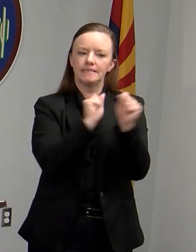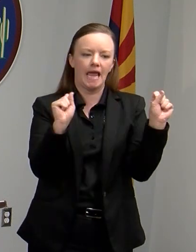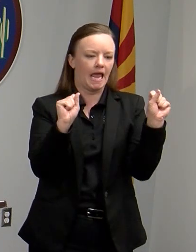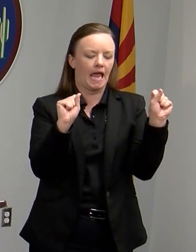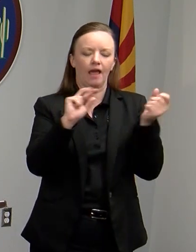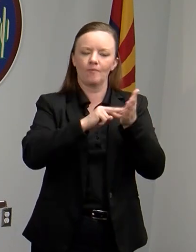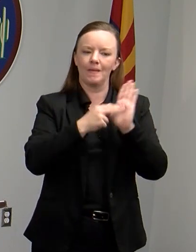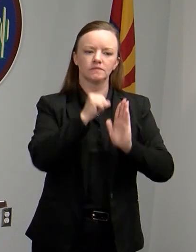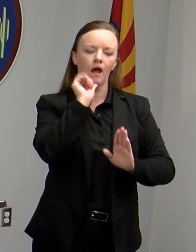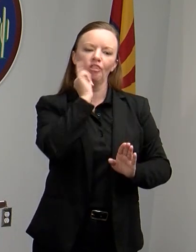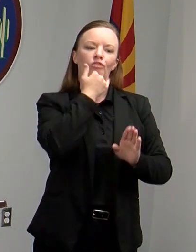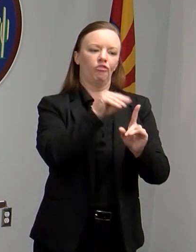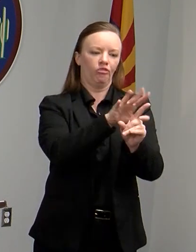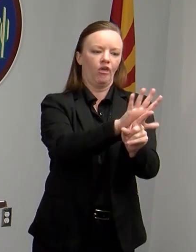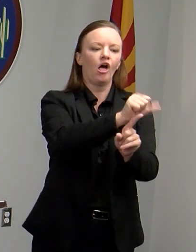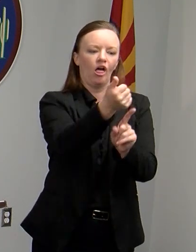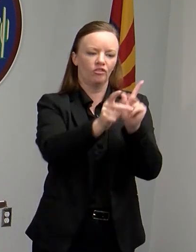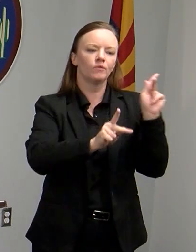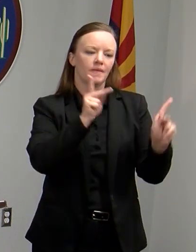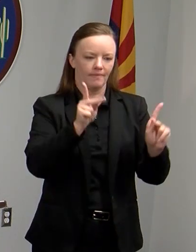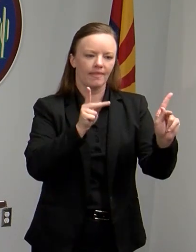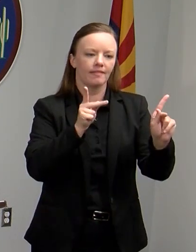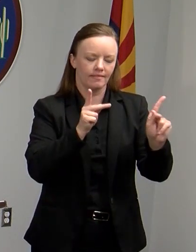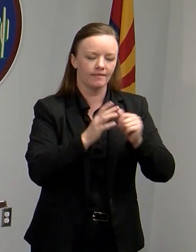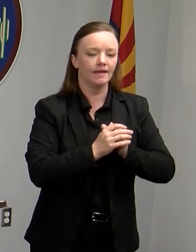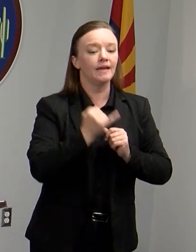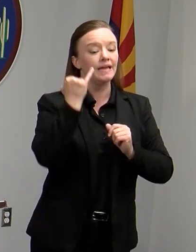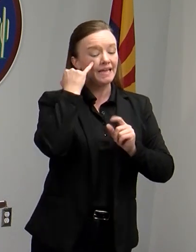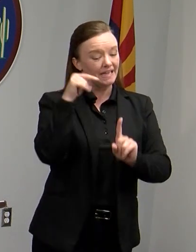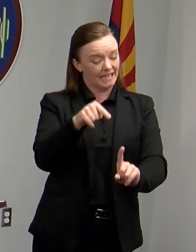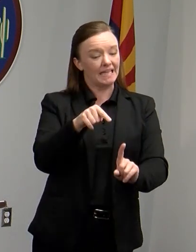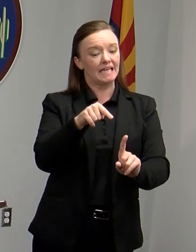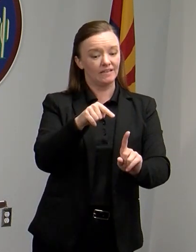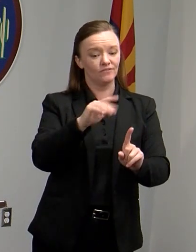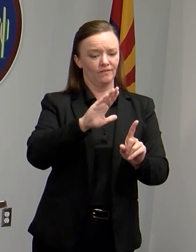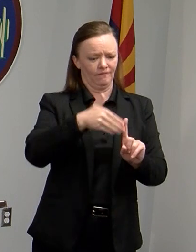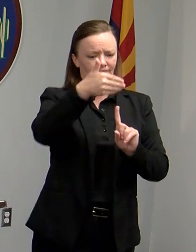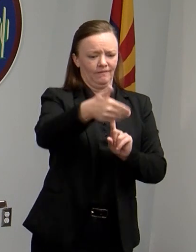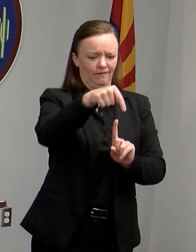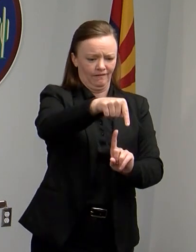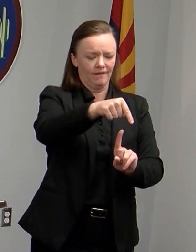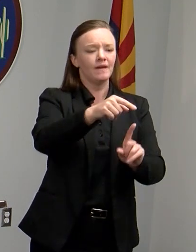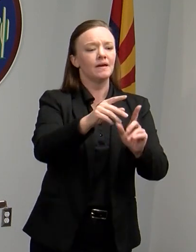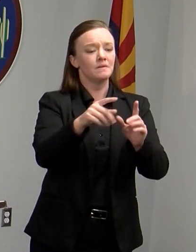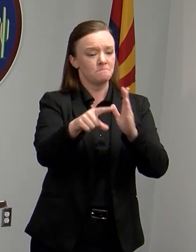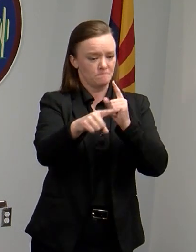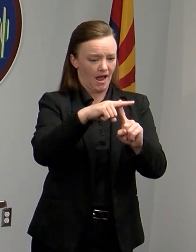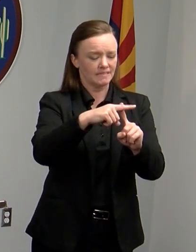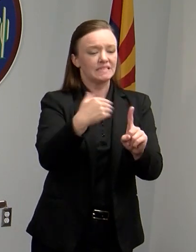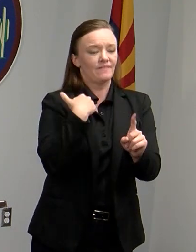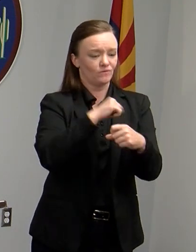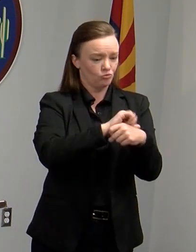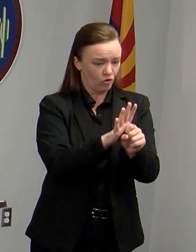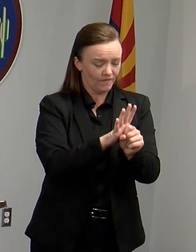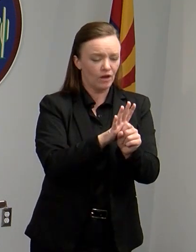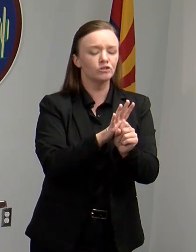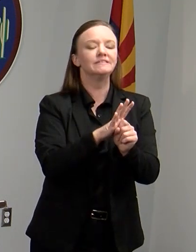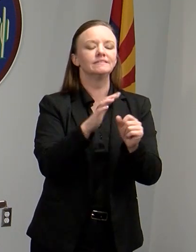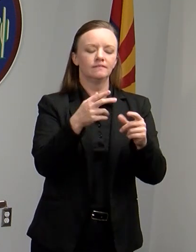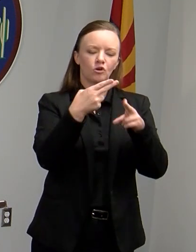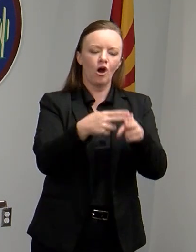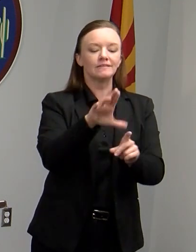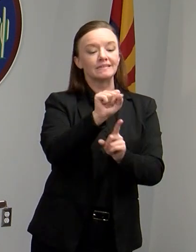tests positive, they're considered a case, and then they are called by an interviewer, and the whole process begins